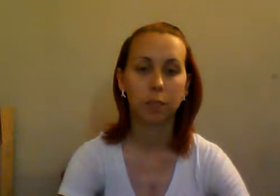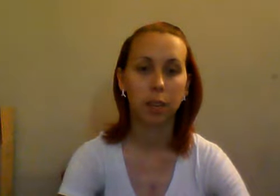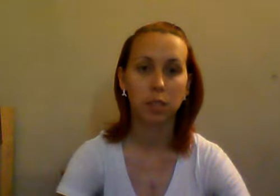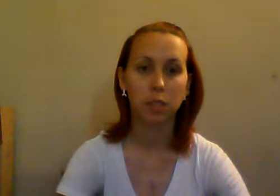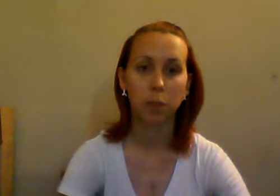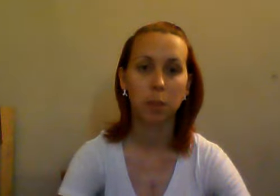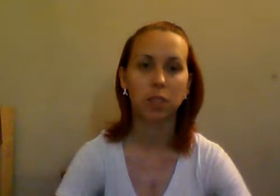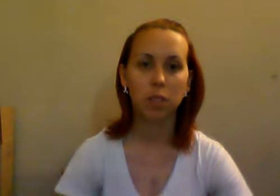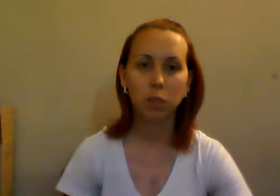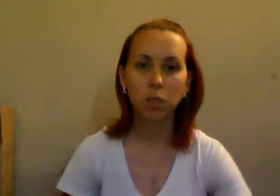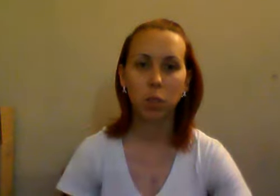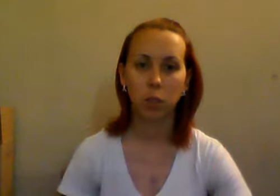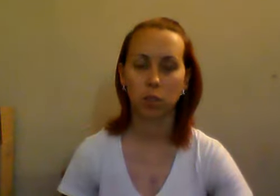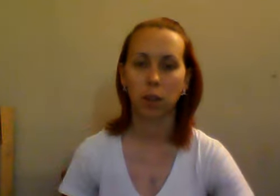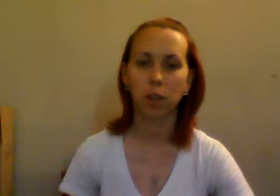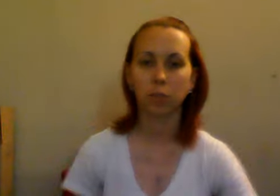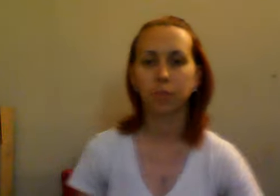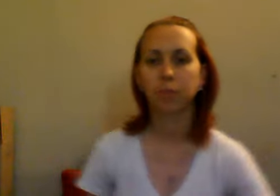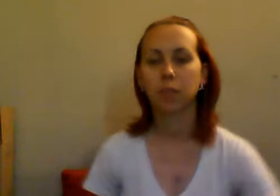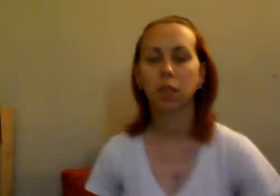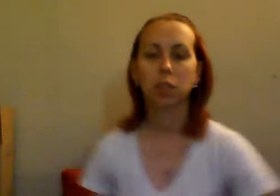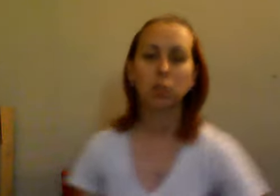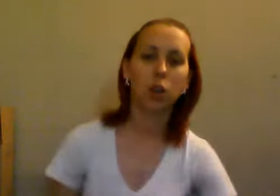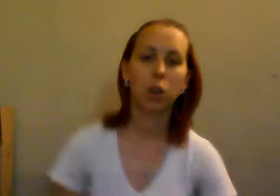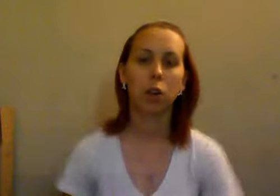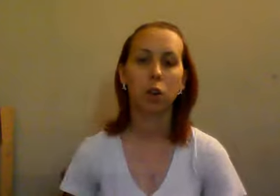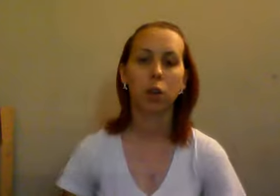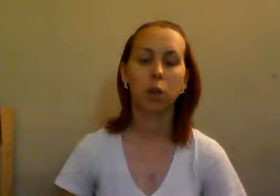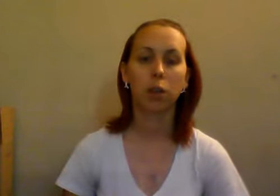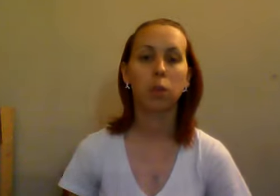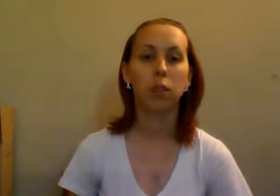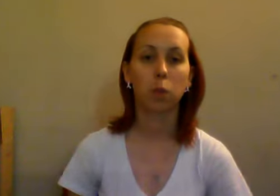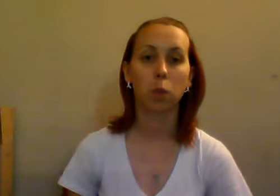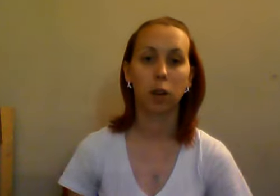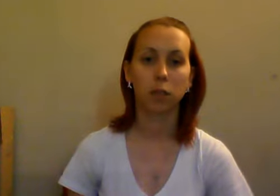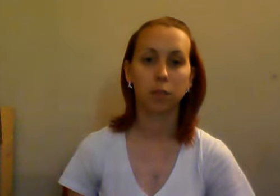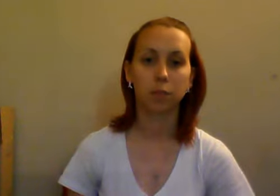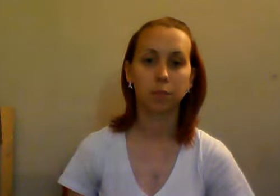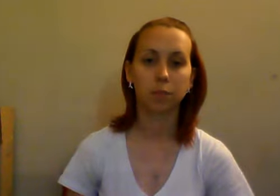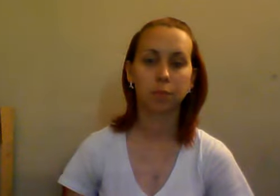I spell them and see if you get the words right. So here we go with number 1.